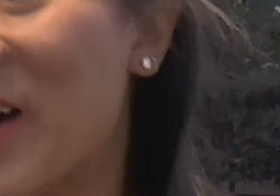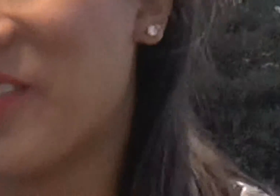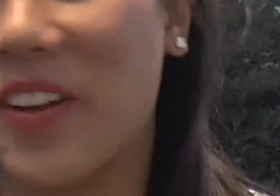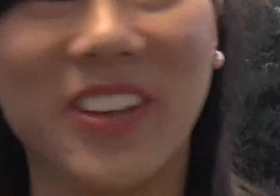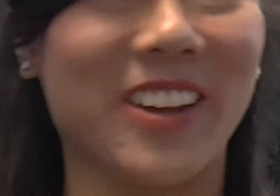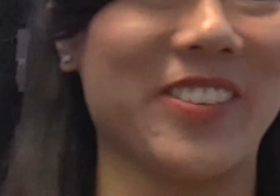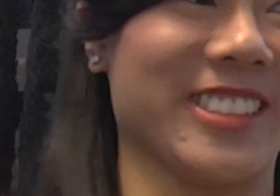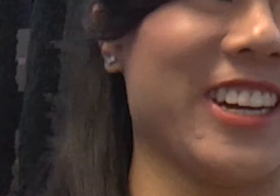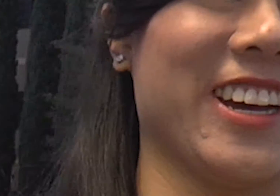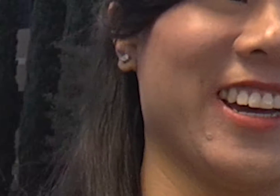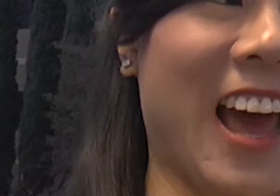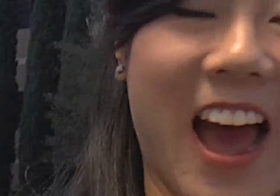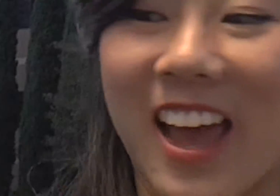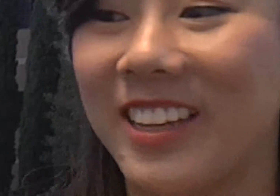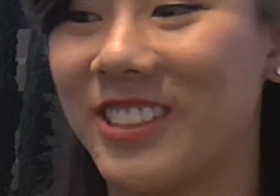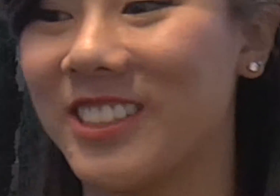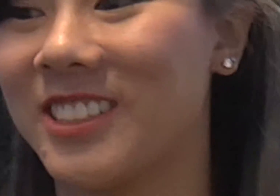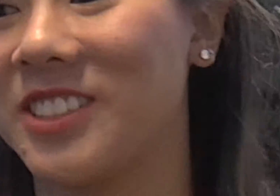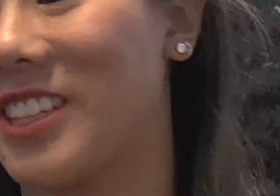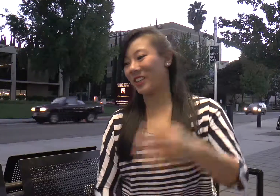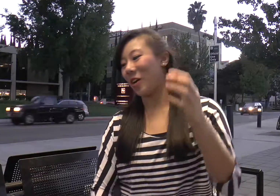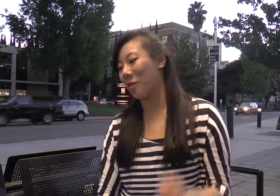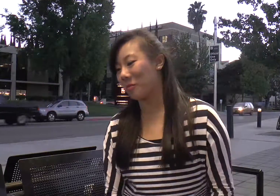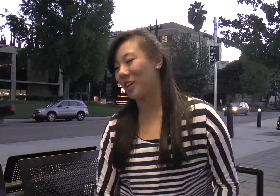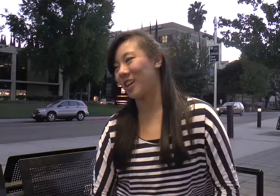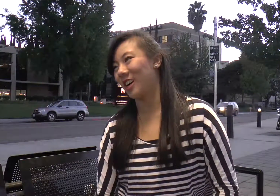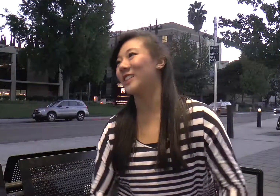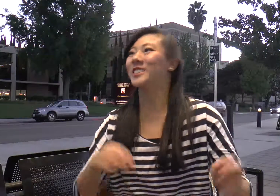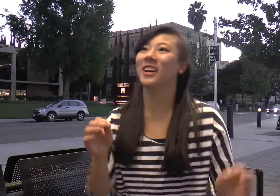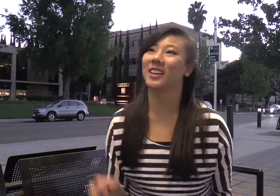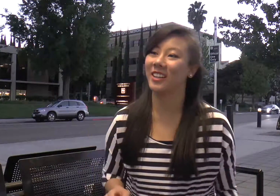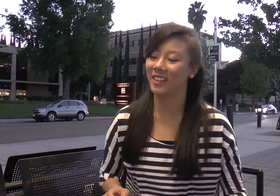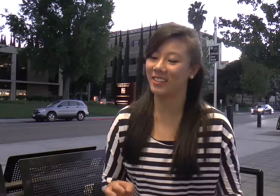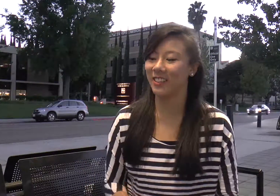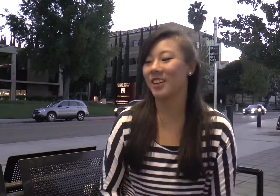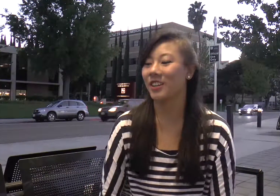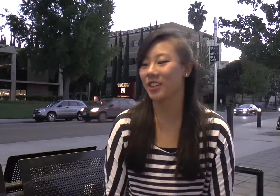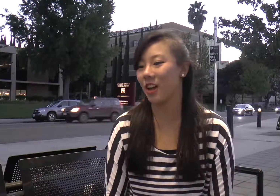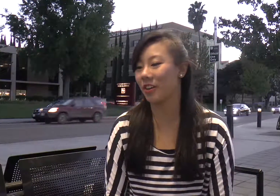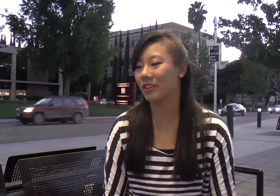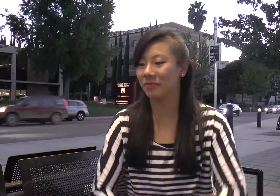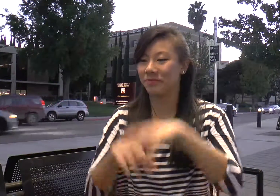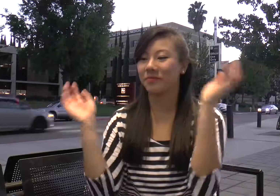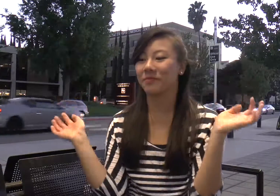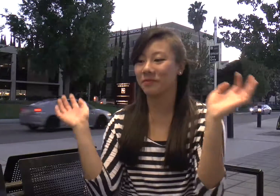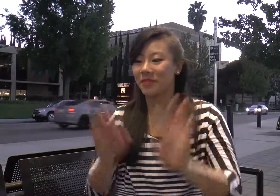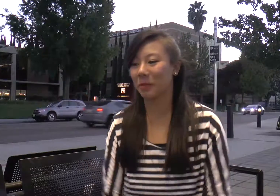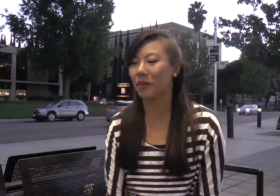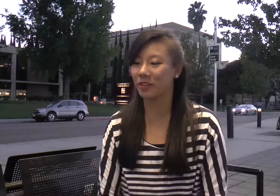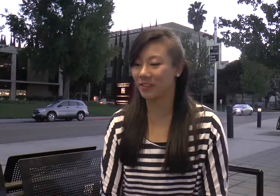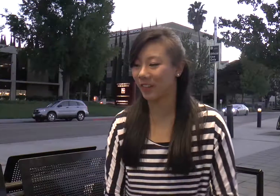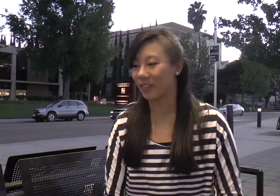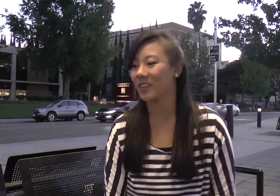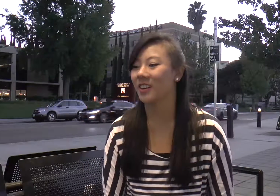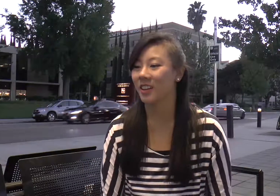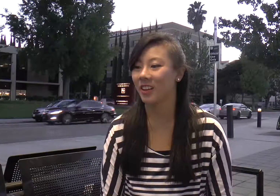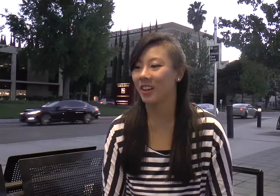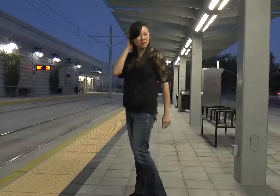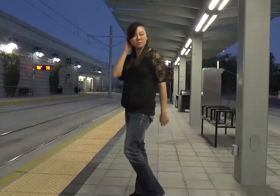awesome. My video was good. I just did homework. I studied. You know. Typical stuff.